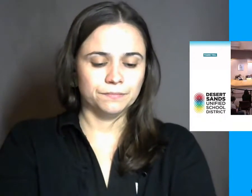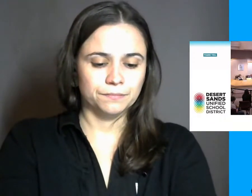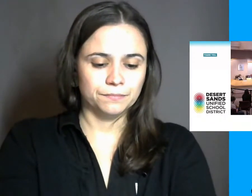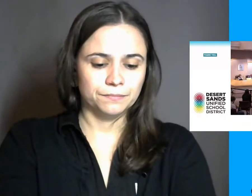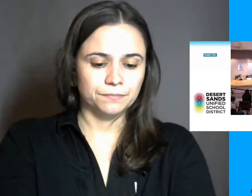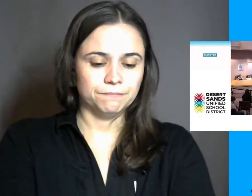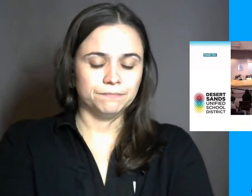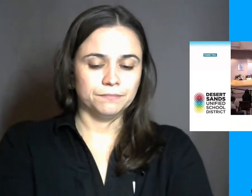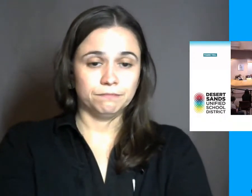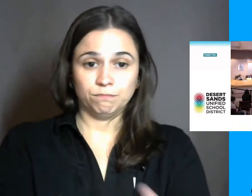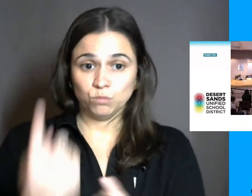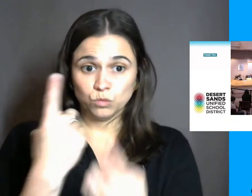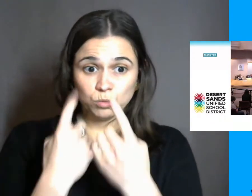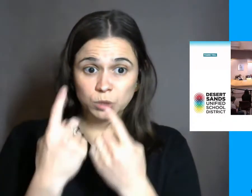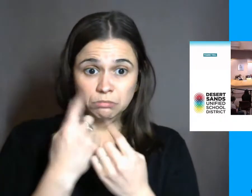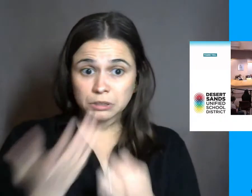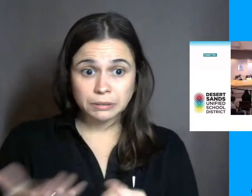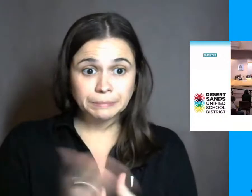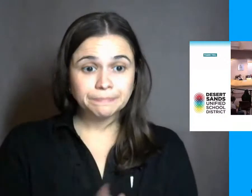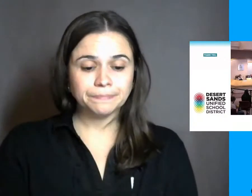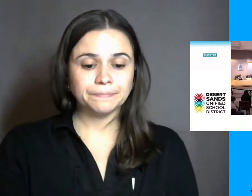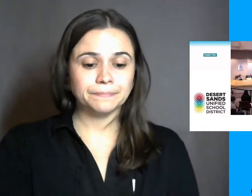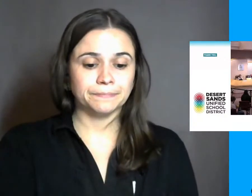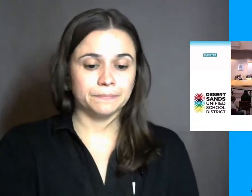Alvarez, do you have any questions?